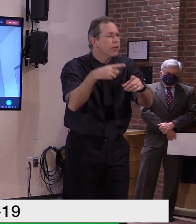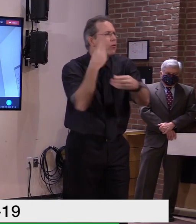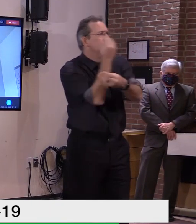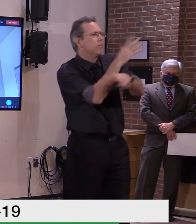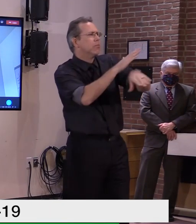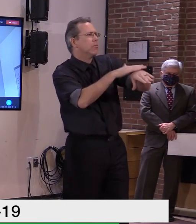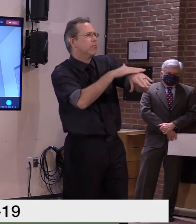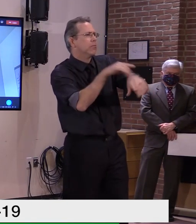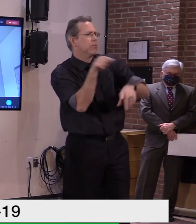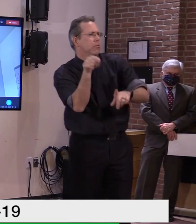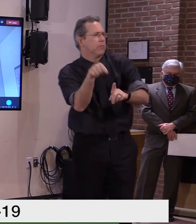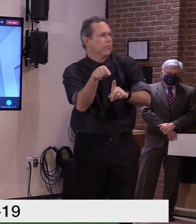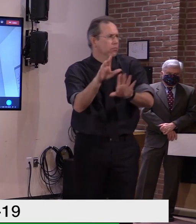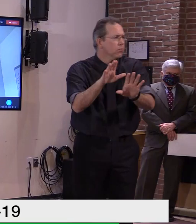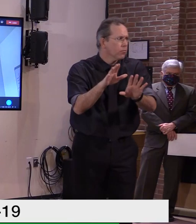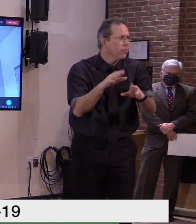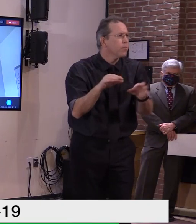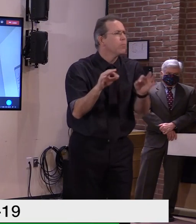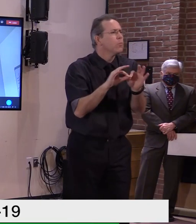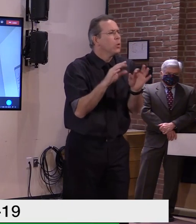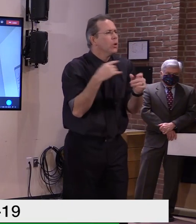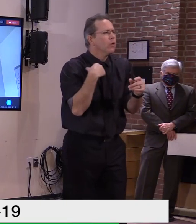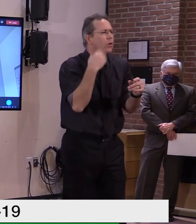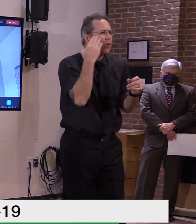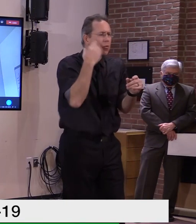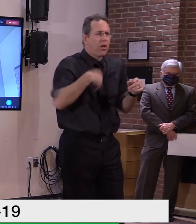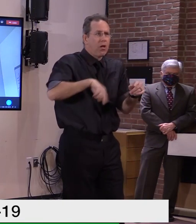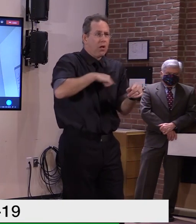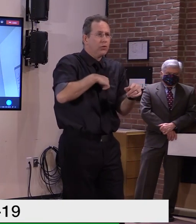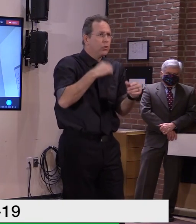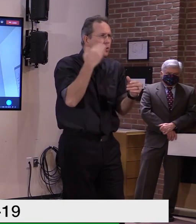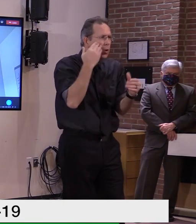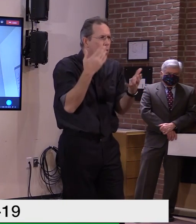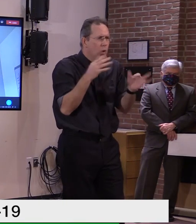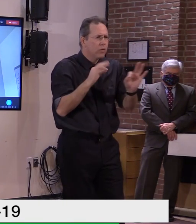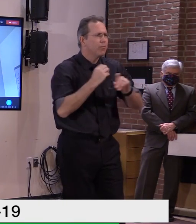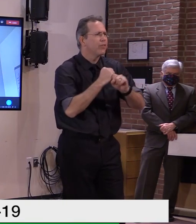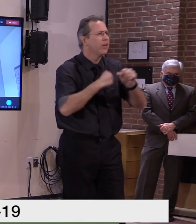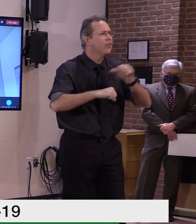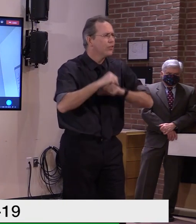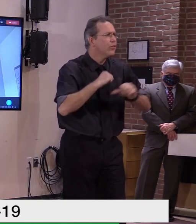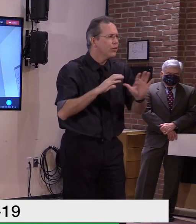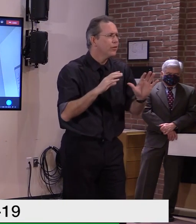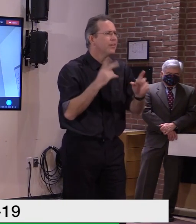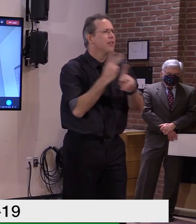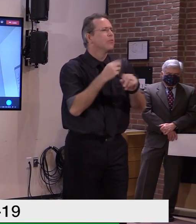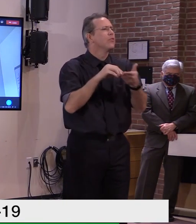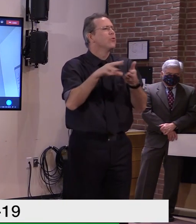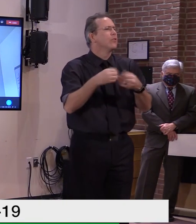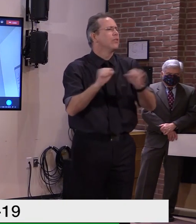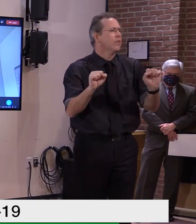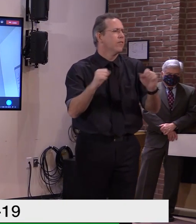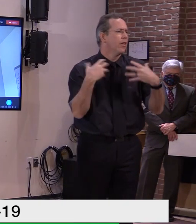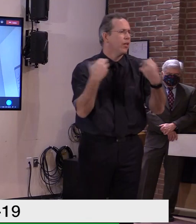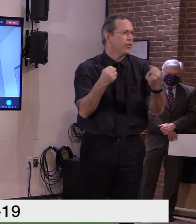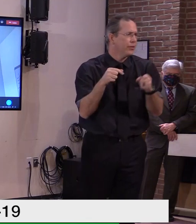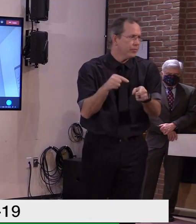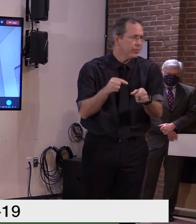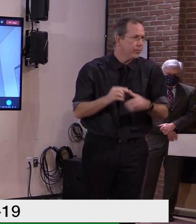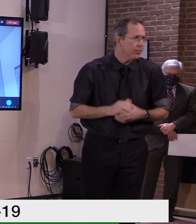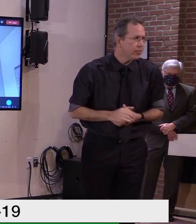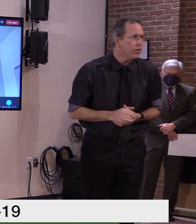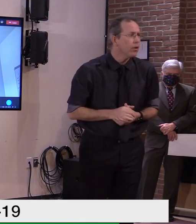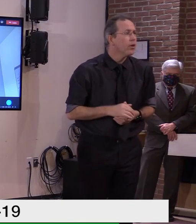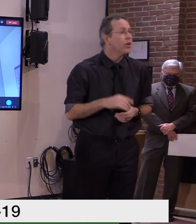development and educational progress of each of our students. Vermont must be as successful in our educational mitigation as we have been in our